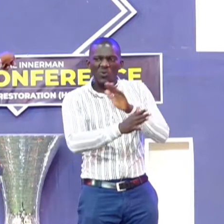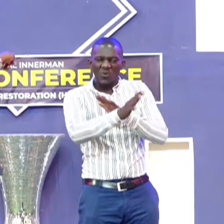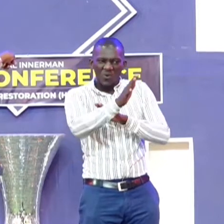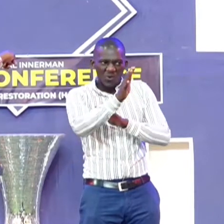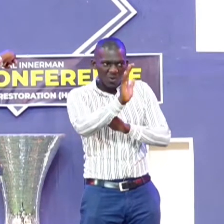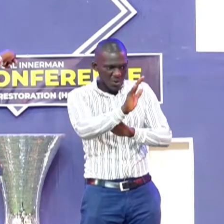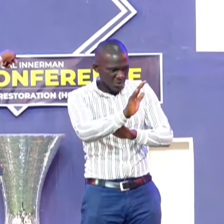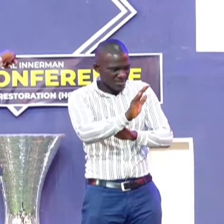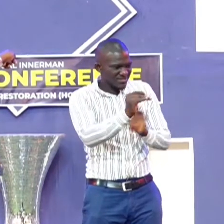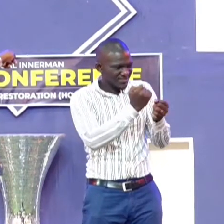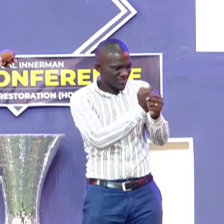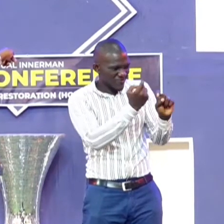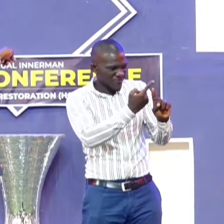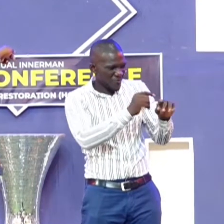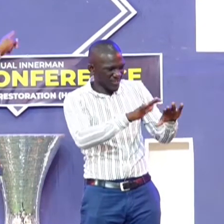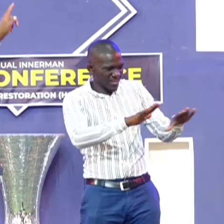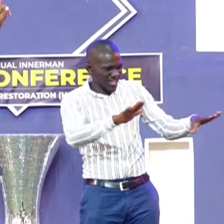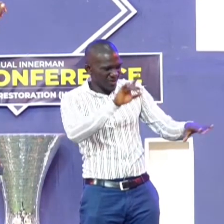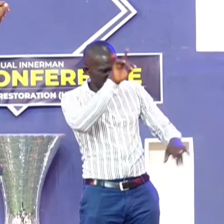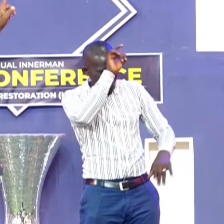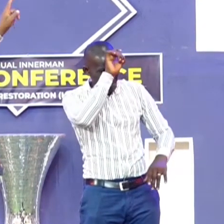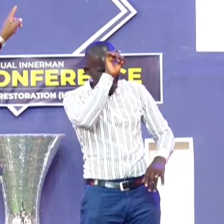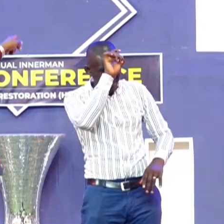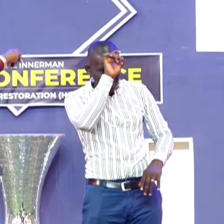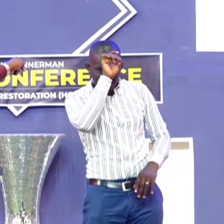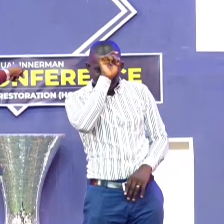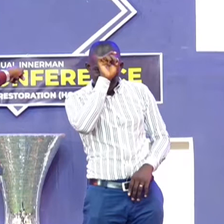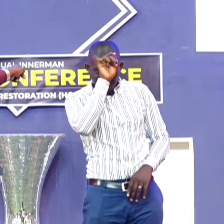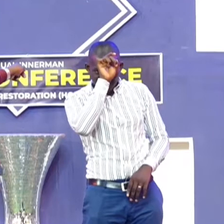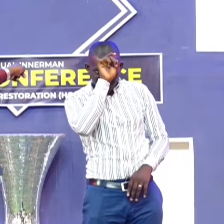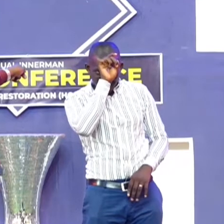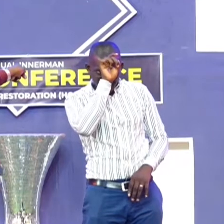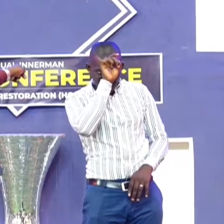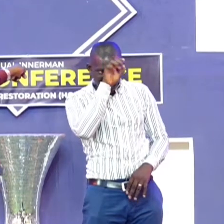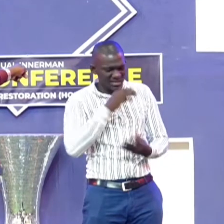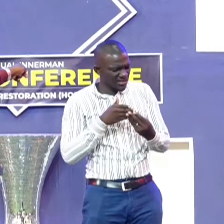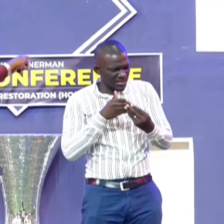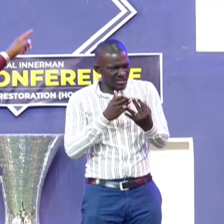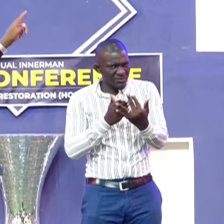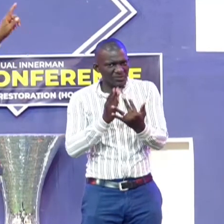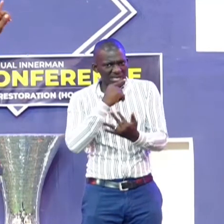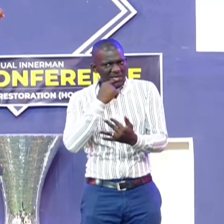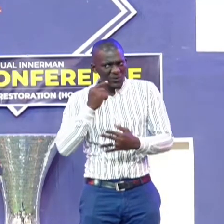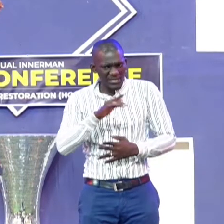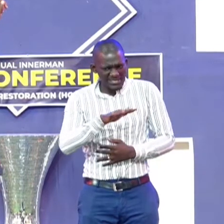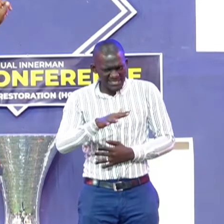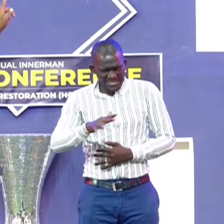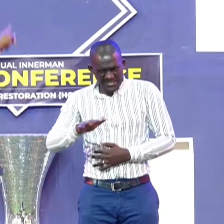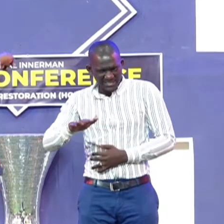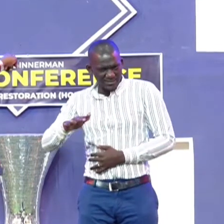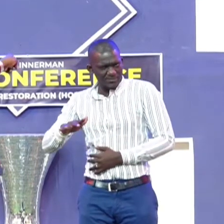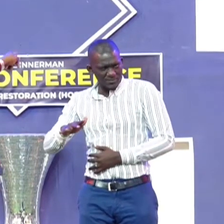that these men the Lord had rescued their forefathers from Egypt. He took them through the